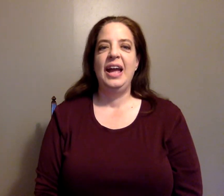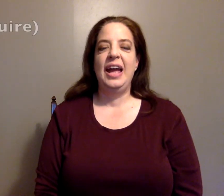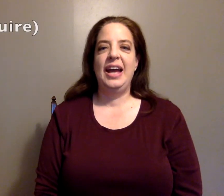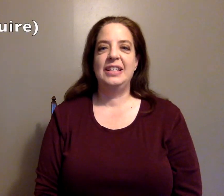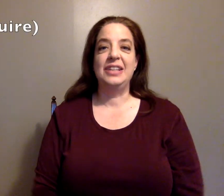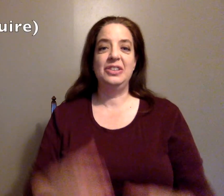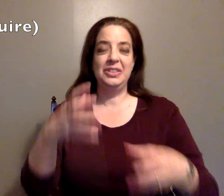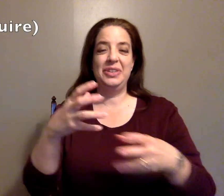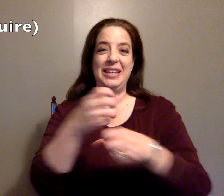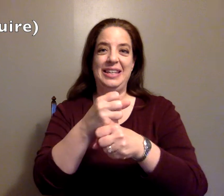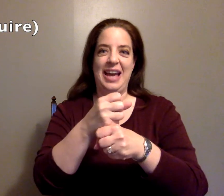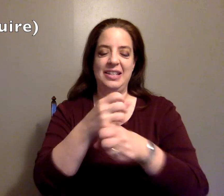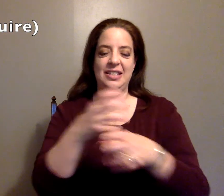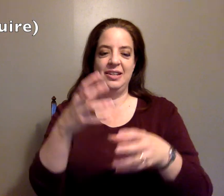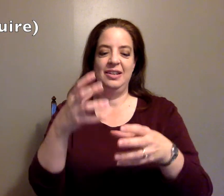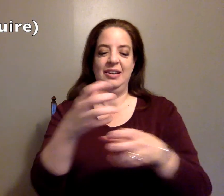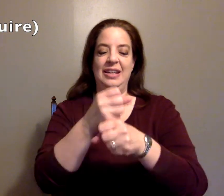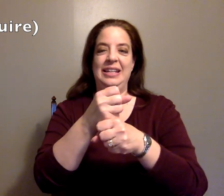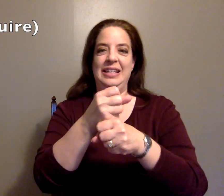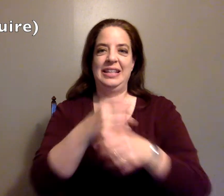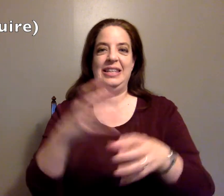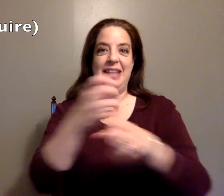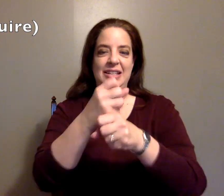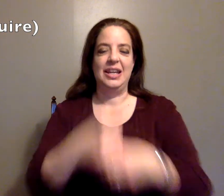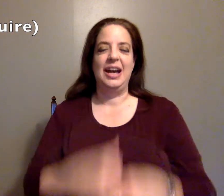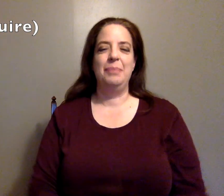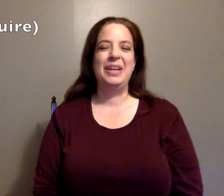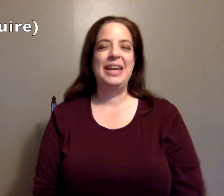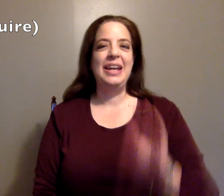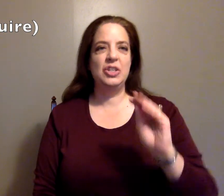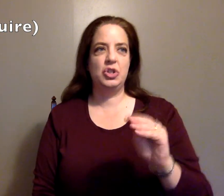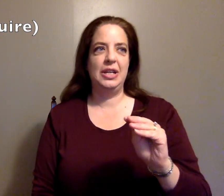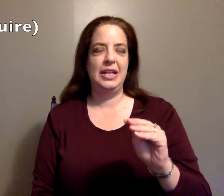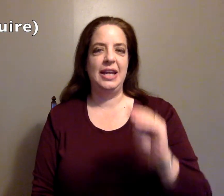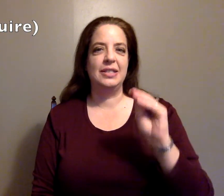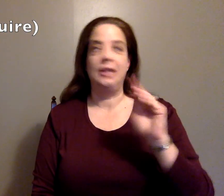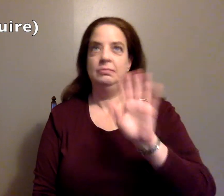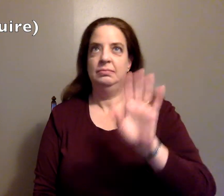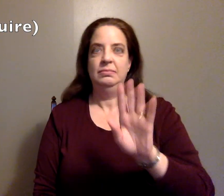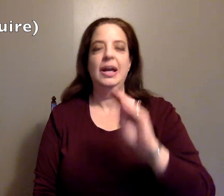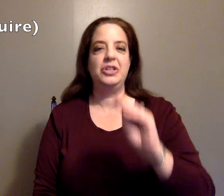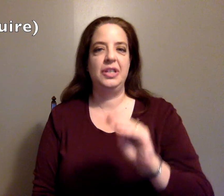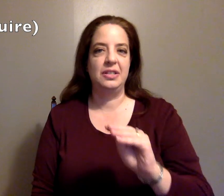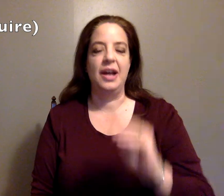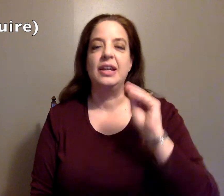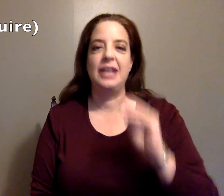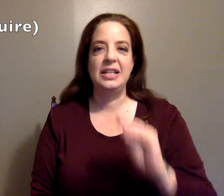And that's a little different than get. Get. Get is tricky in ASL. Actually, it's not. Get is